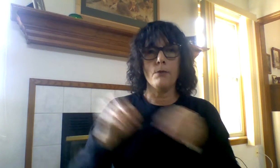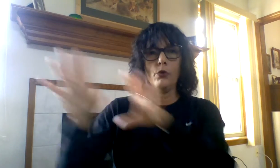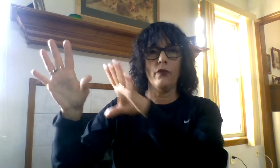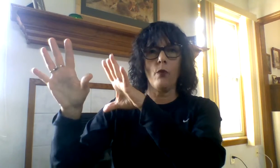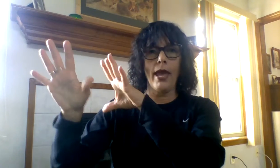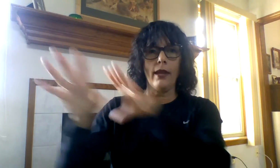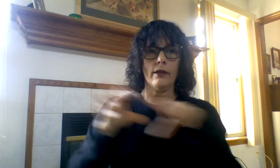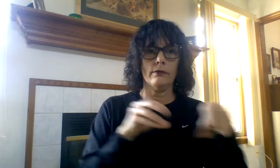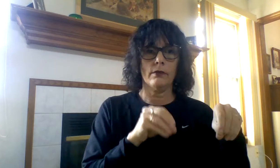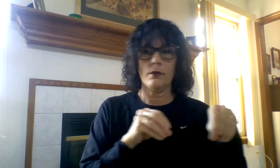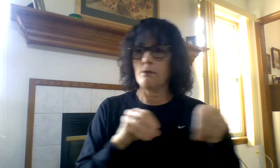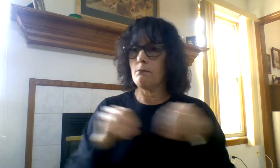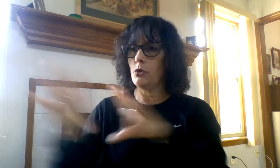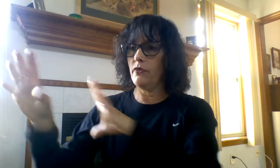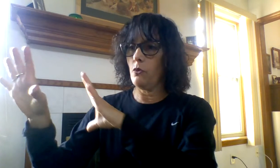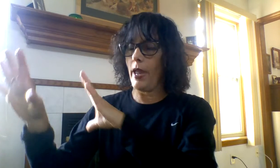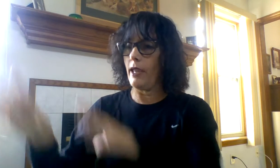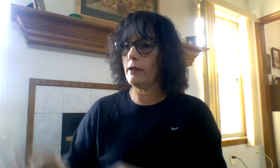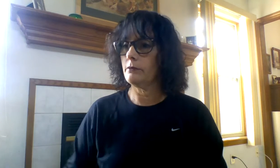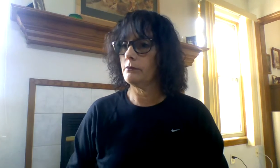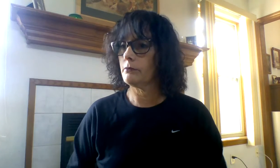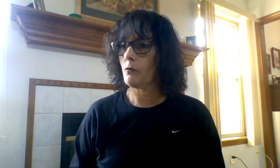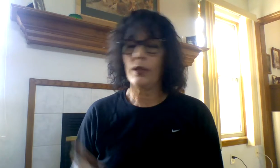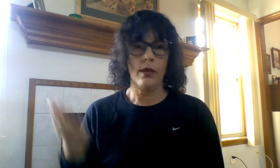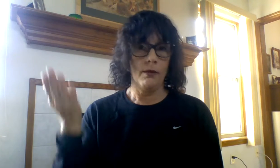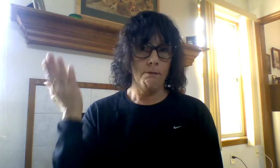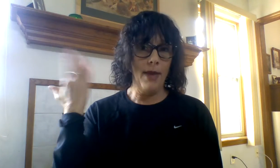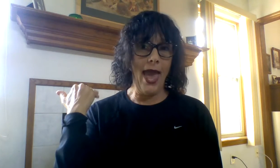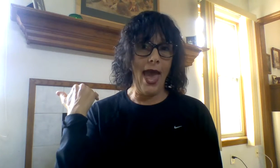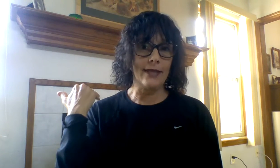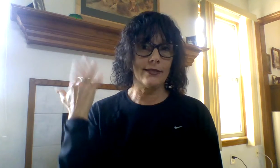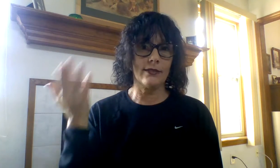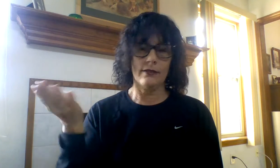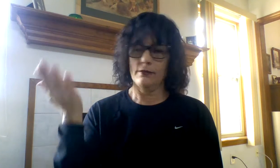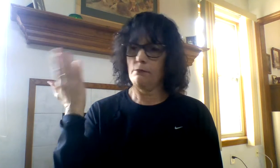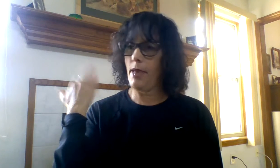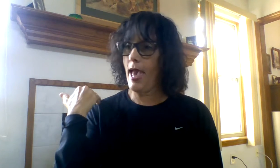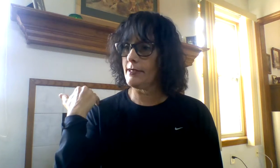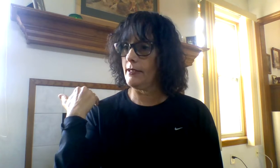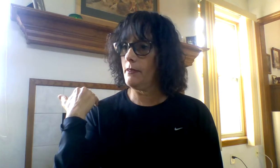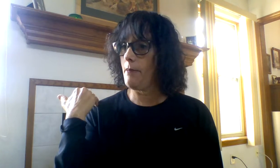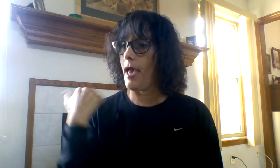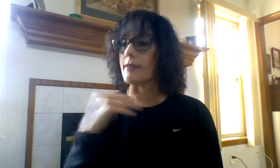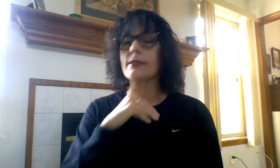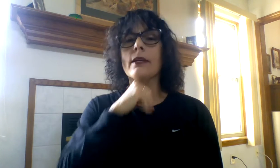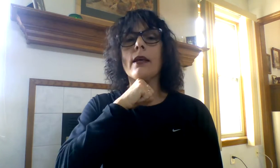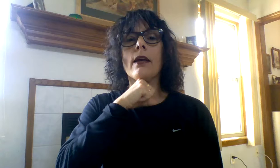Move away. Move away. Past. Past. In the past.